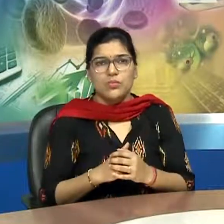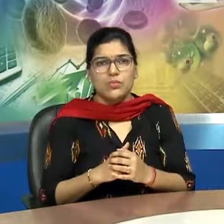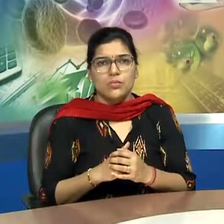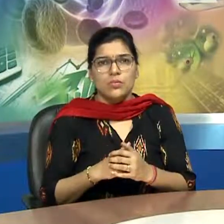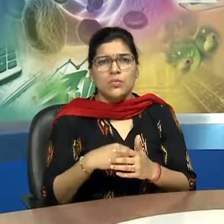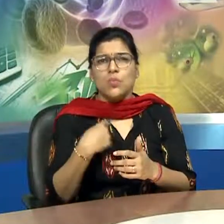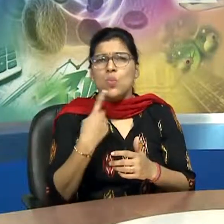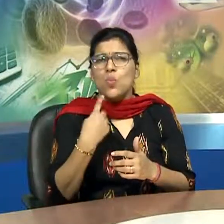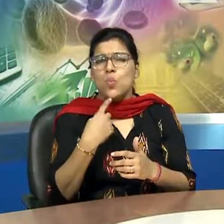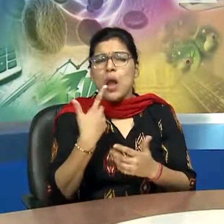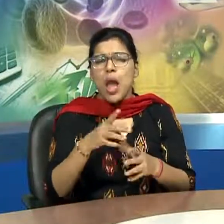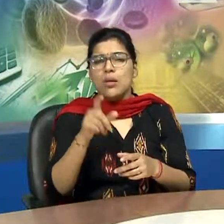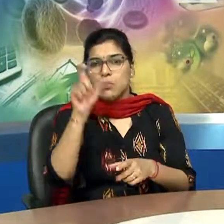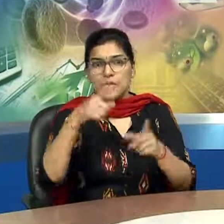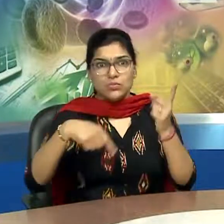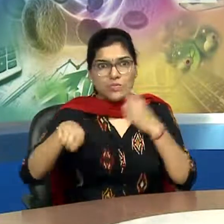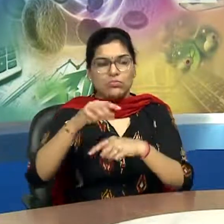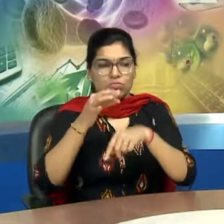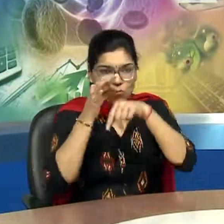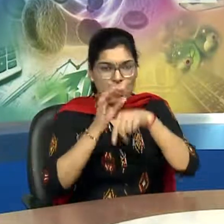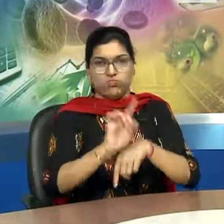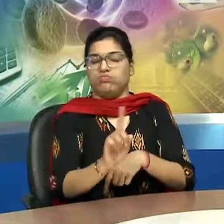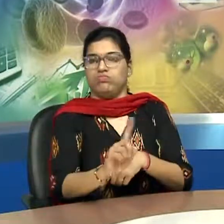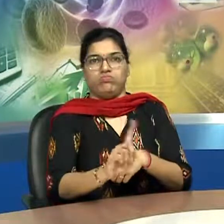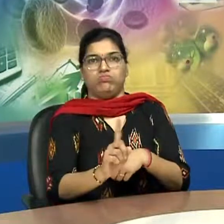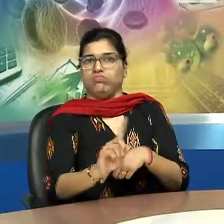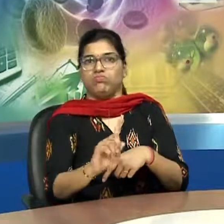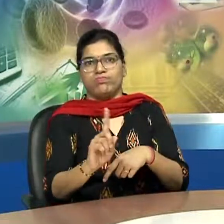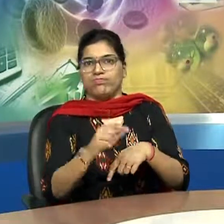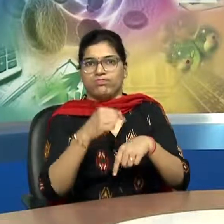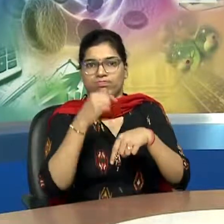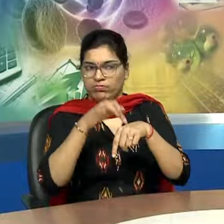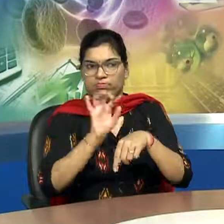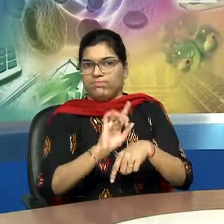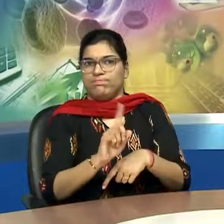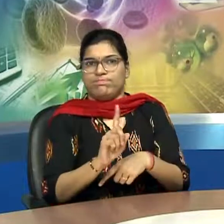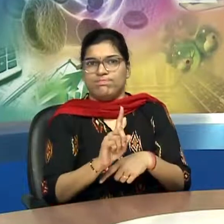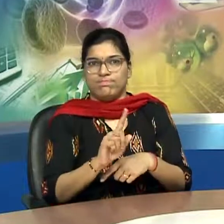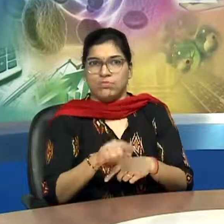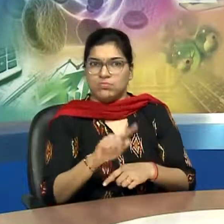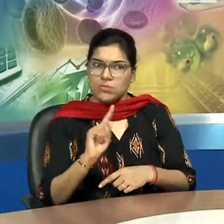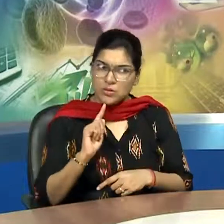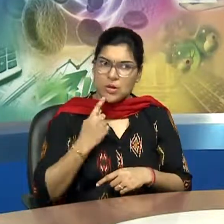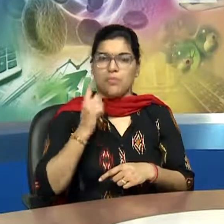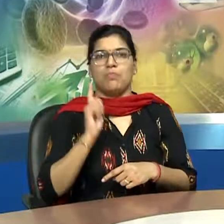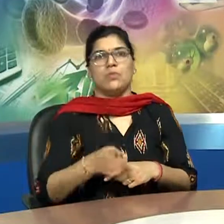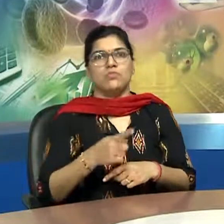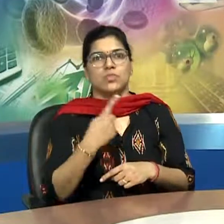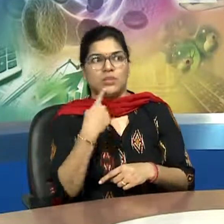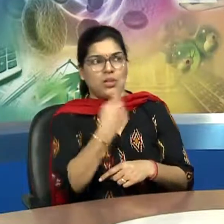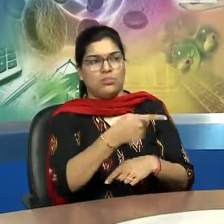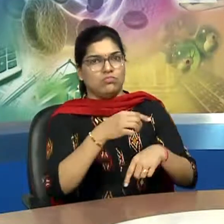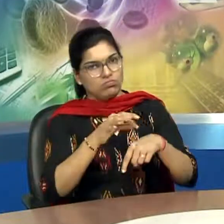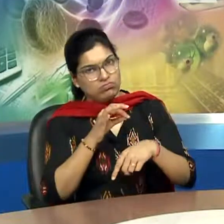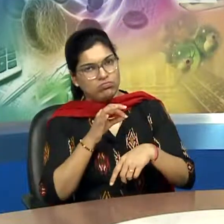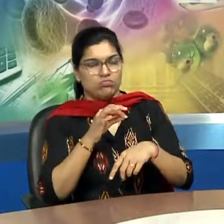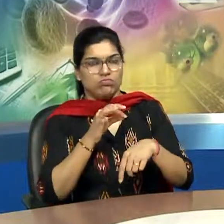Question number 3 says, why does the writer say that those who are not drug